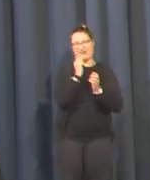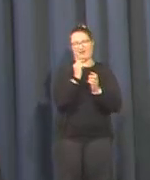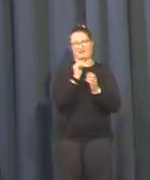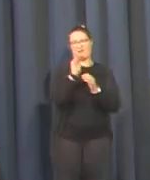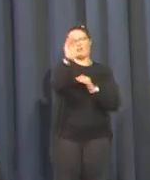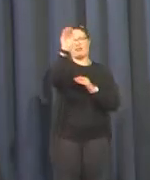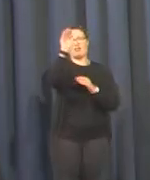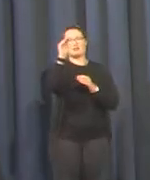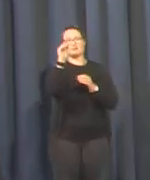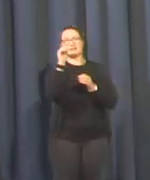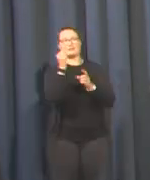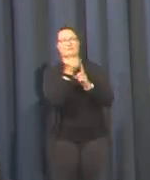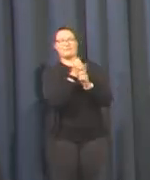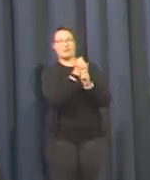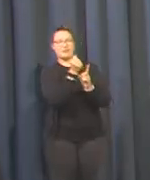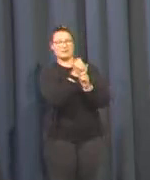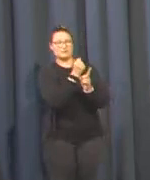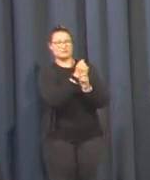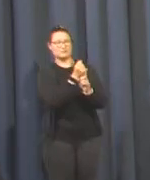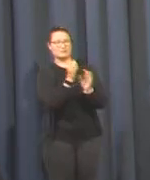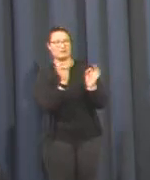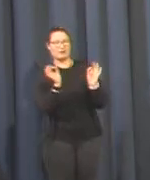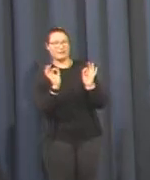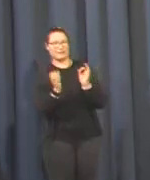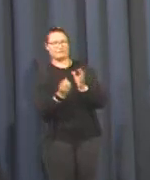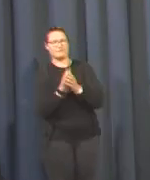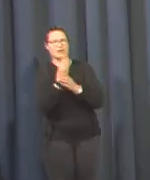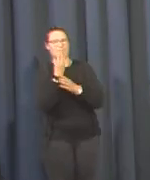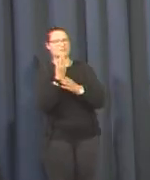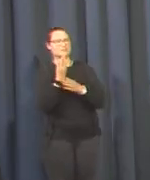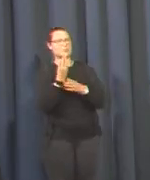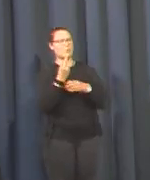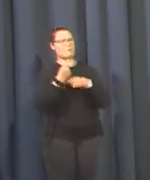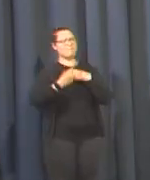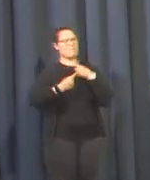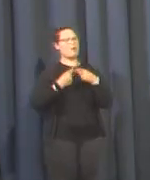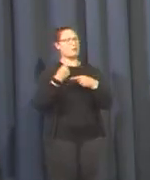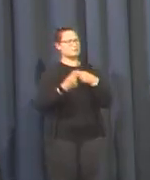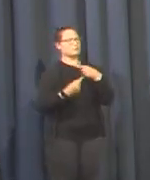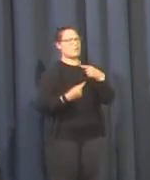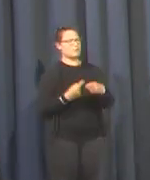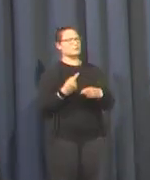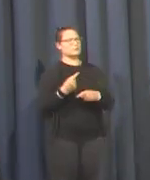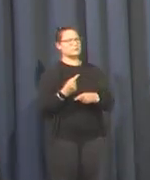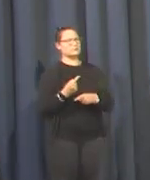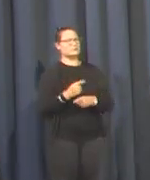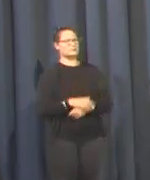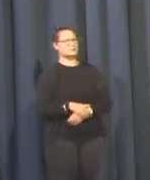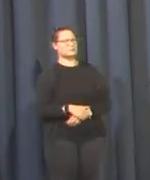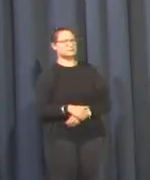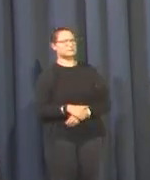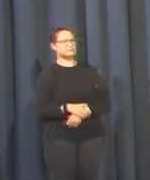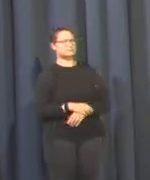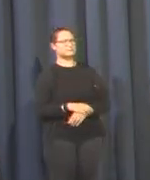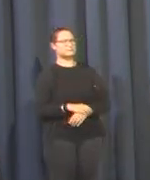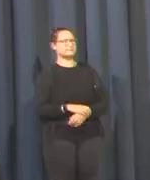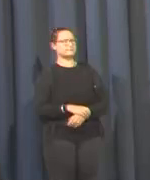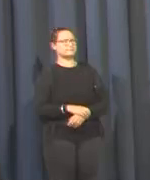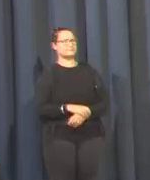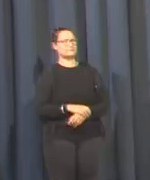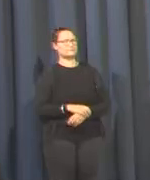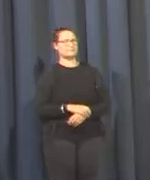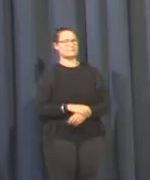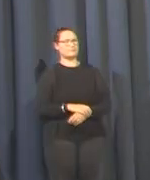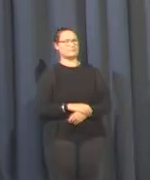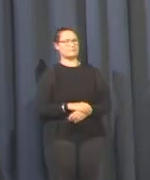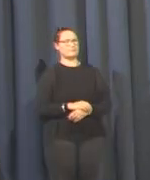higher risk for those developmental milestones or for adults, those other sorts of outcomes we talked about with high